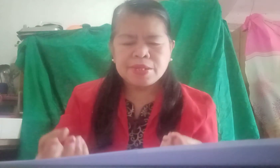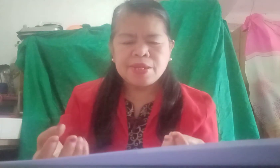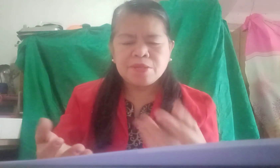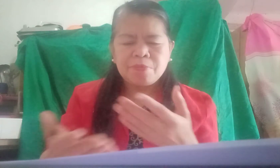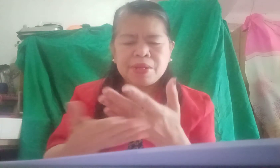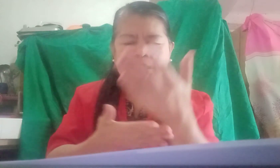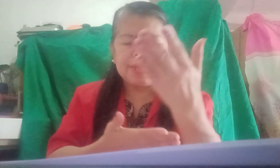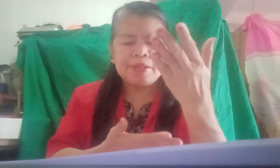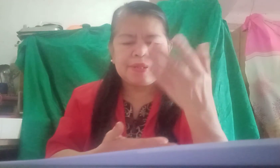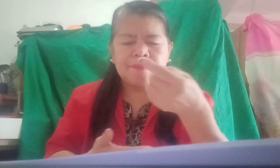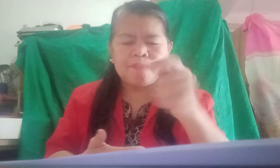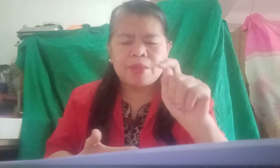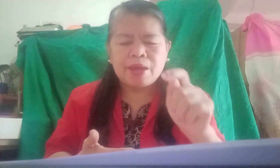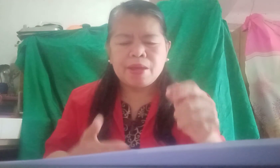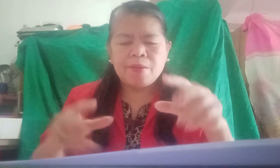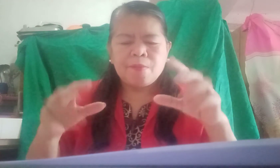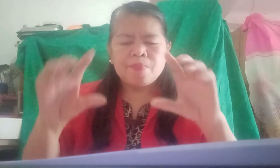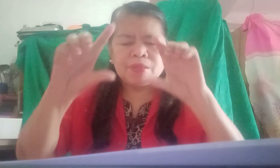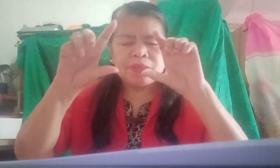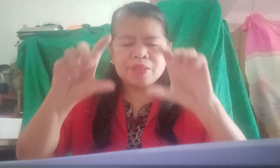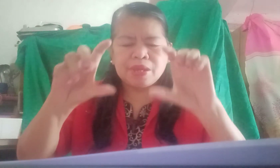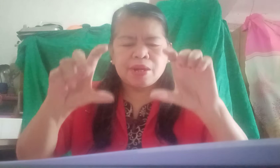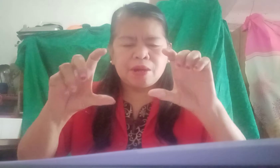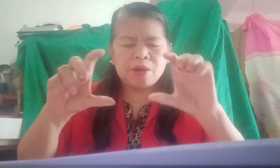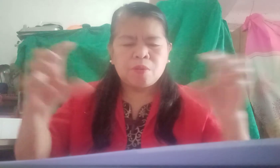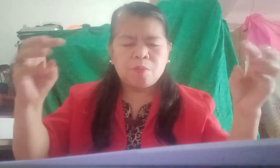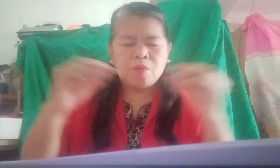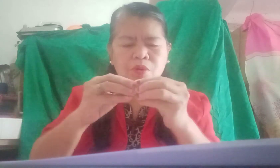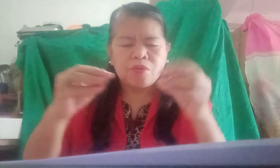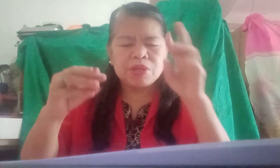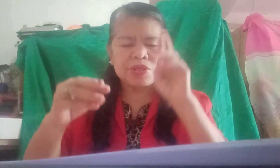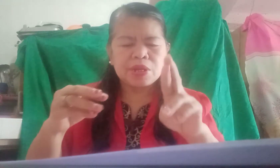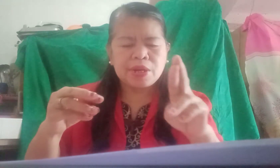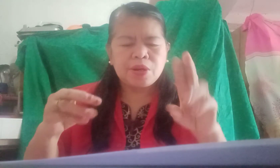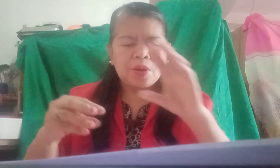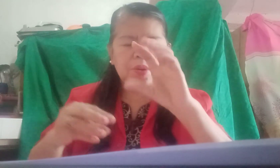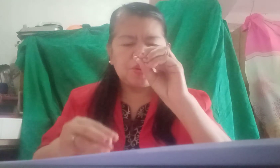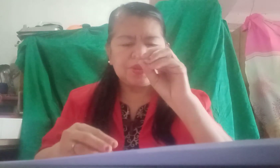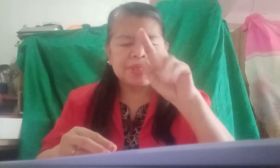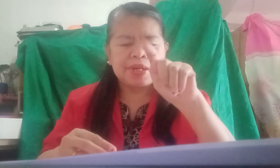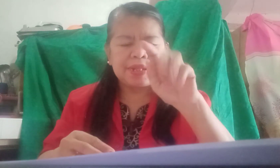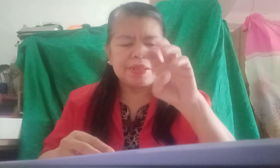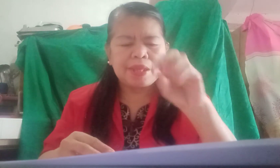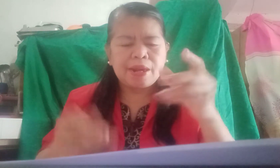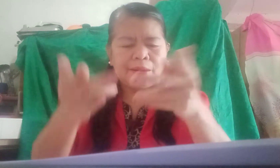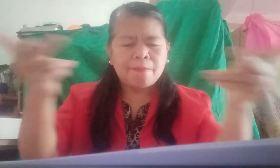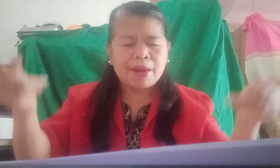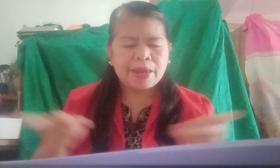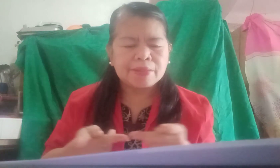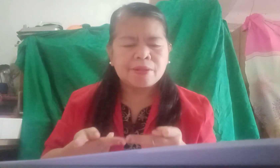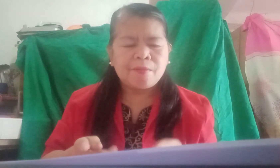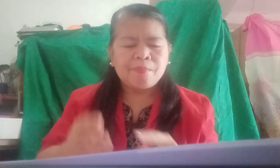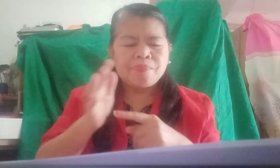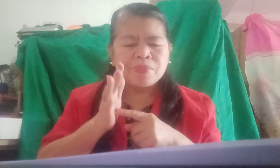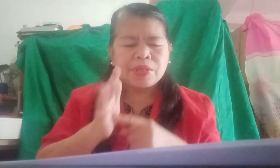sinks beneath the thicker, more rigid continental plate. This